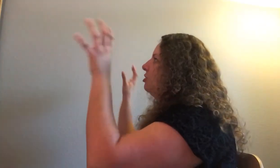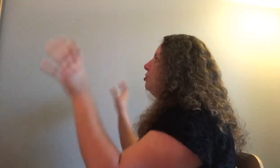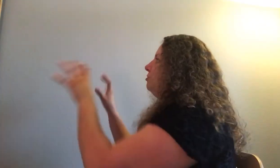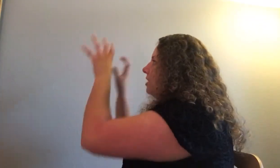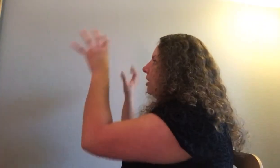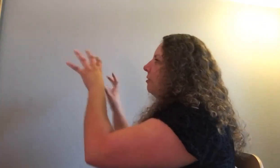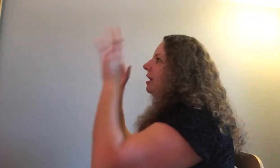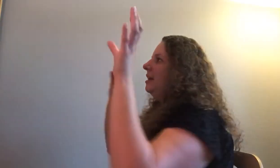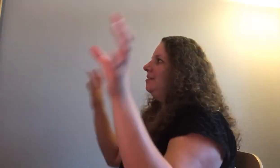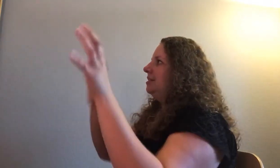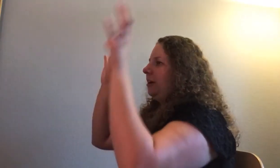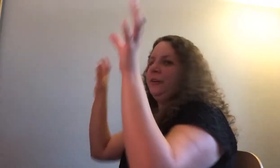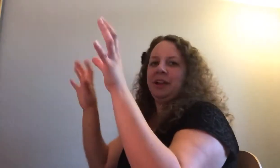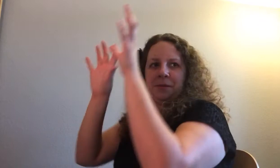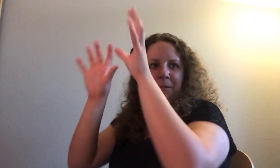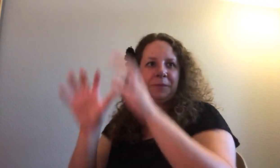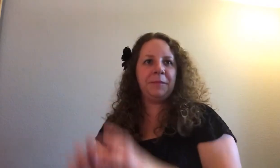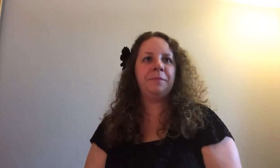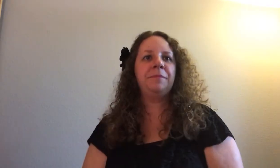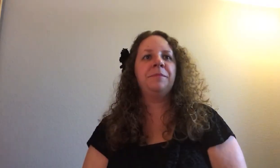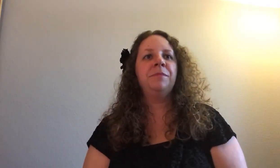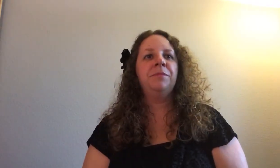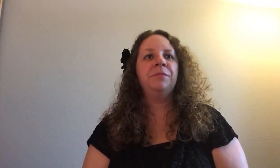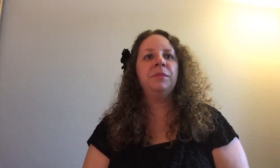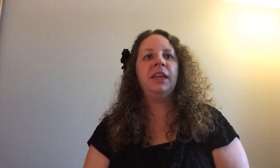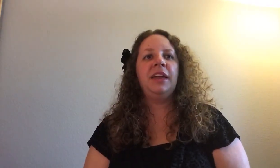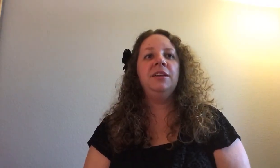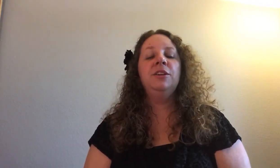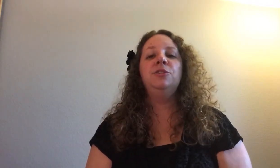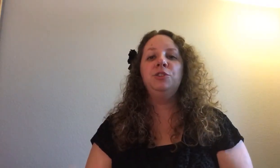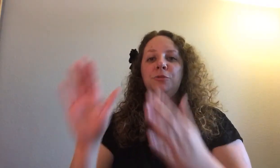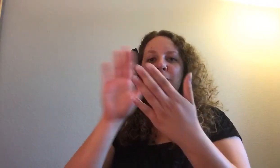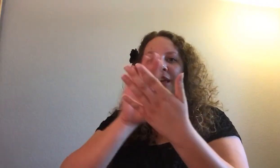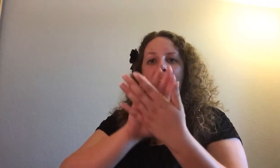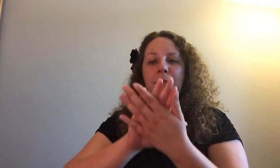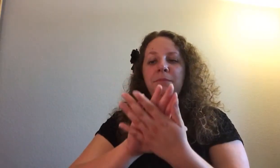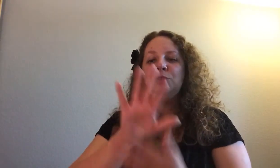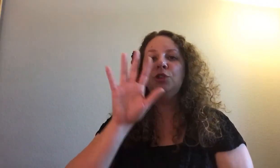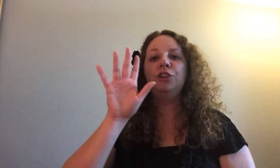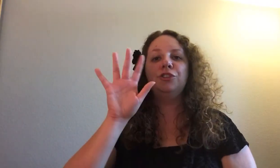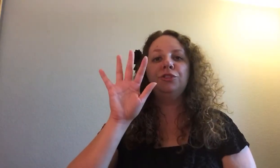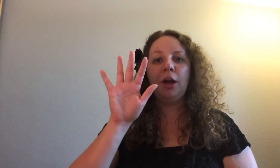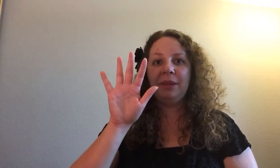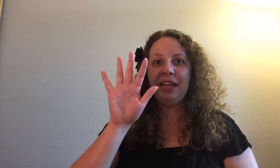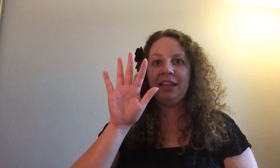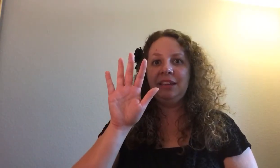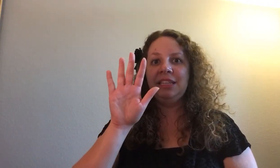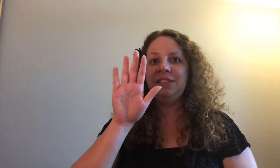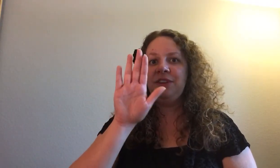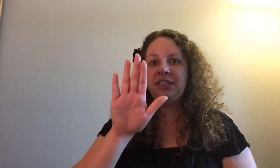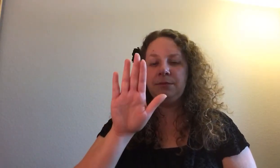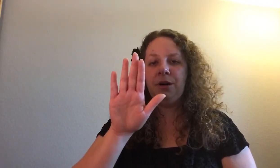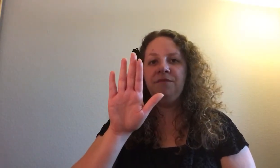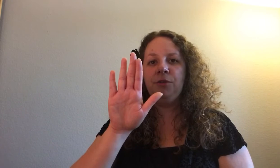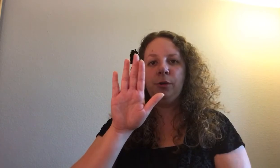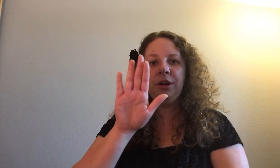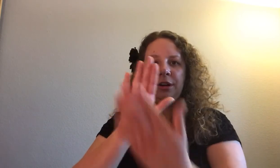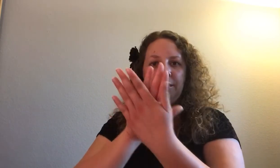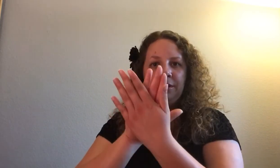To decorate, decorate. Okay, to become. So your dominant hand is facing palm forward.